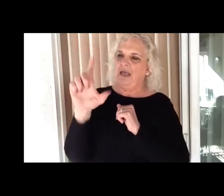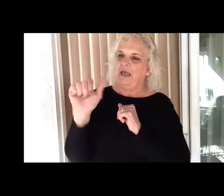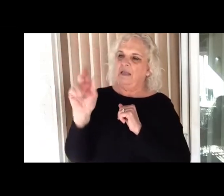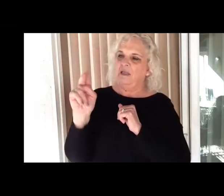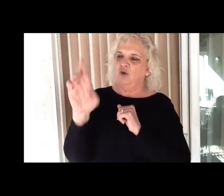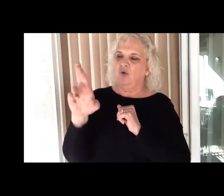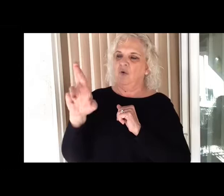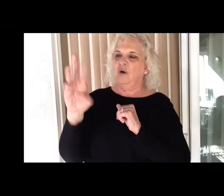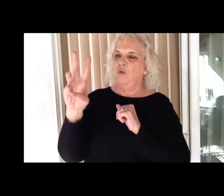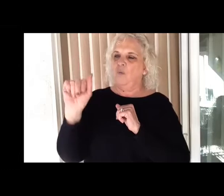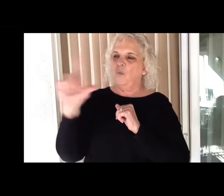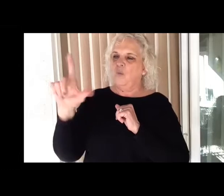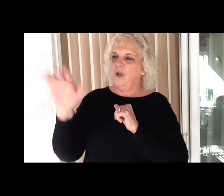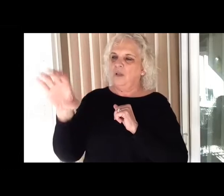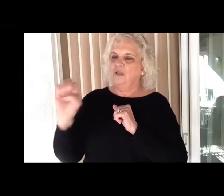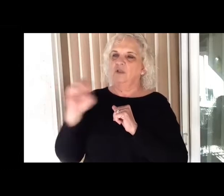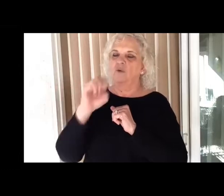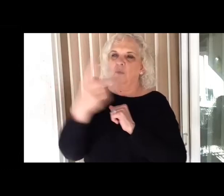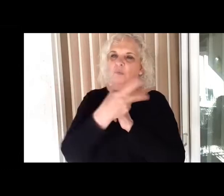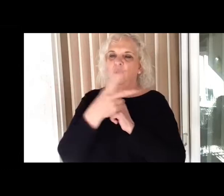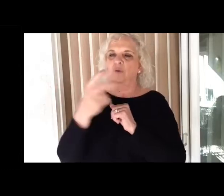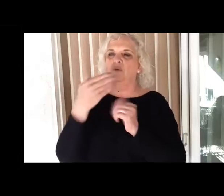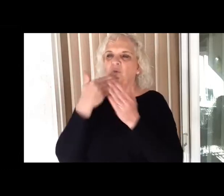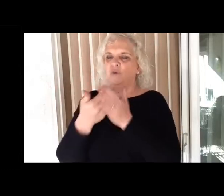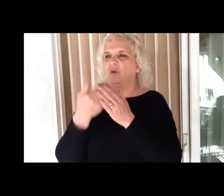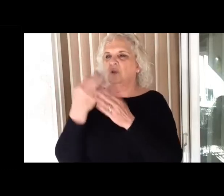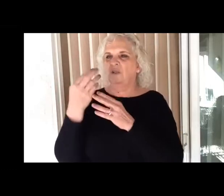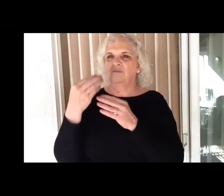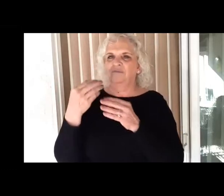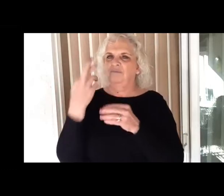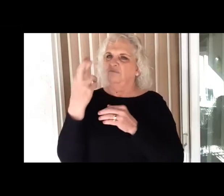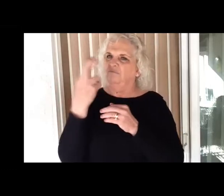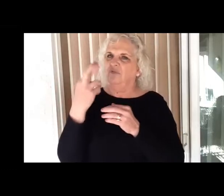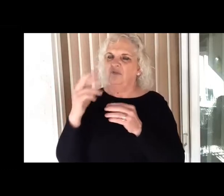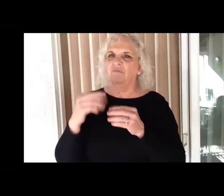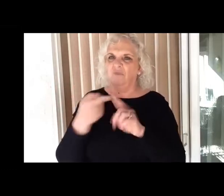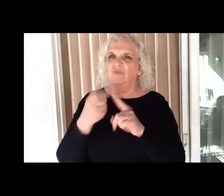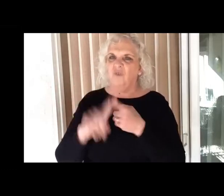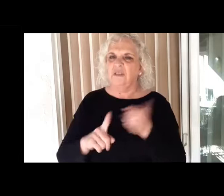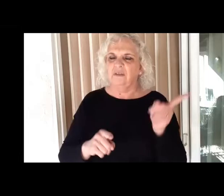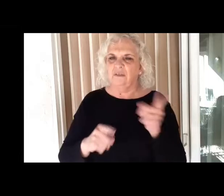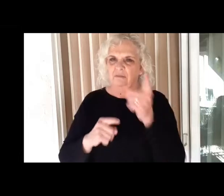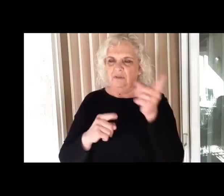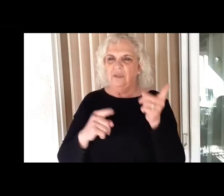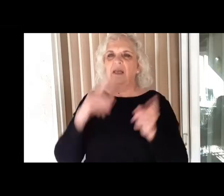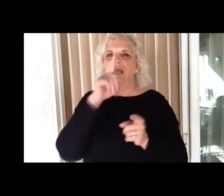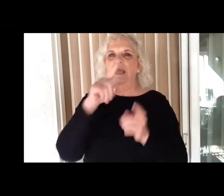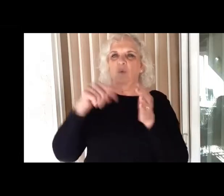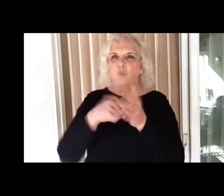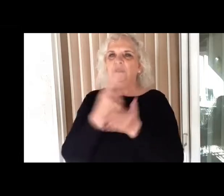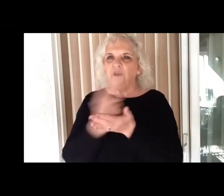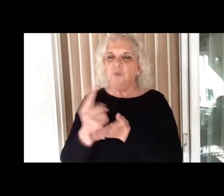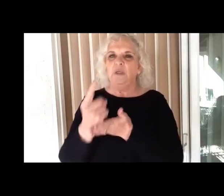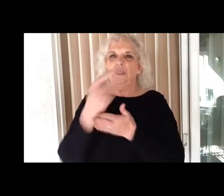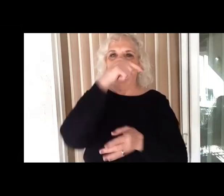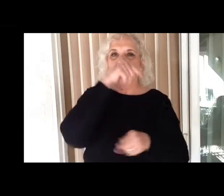my mother, about once a week, would exchange a cake. I mean, one week, somebody would make a